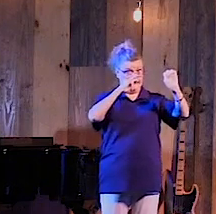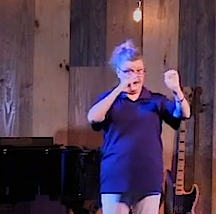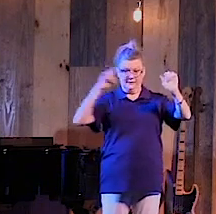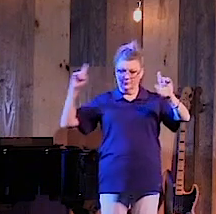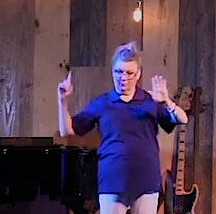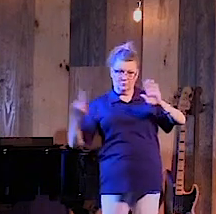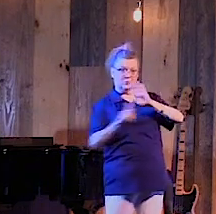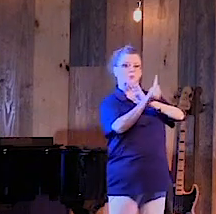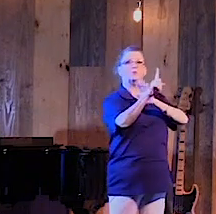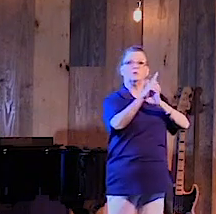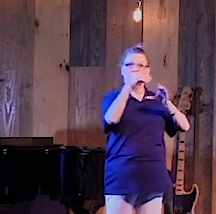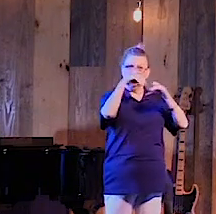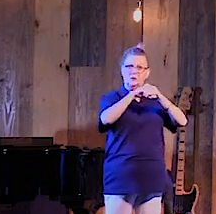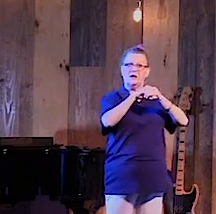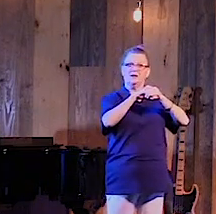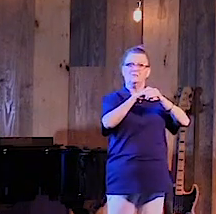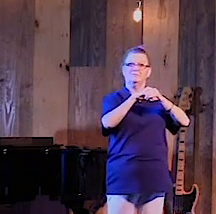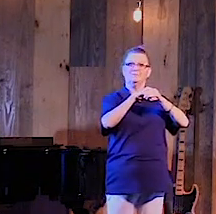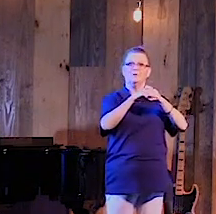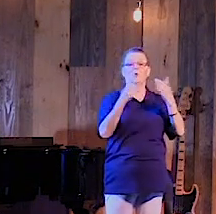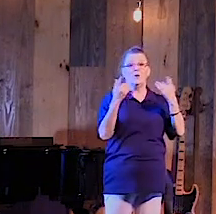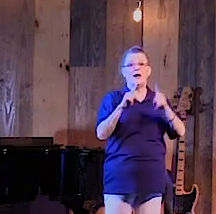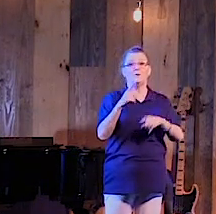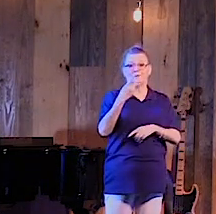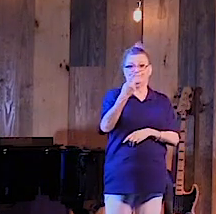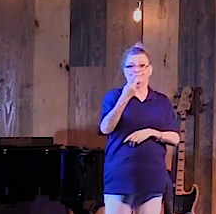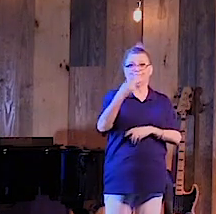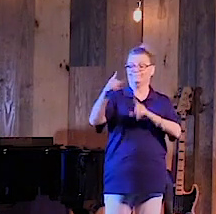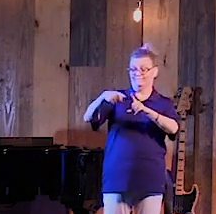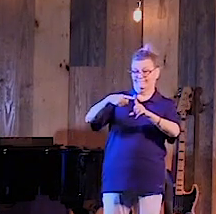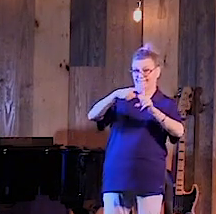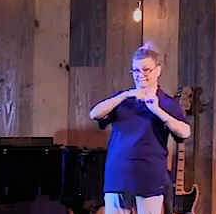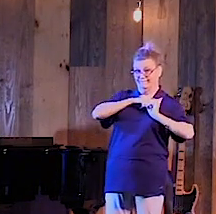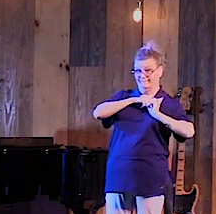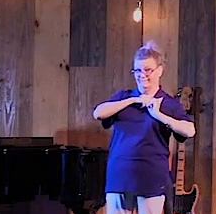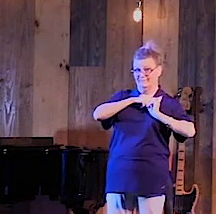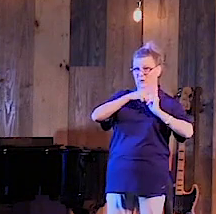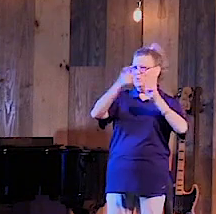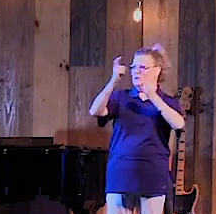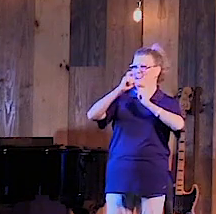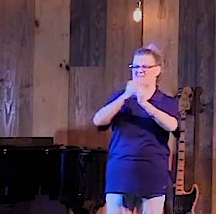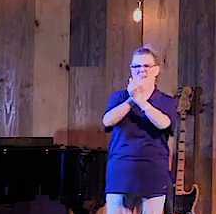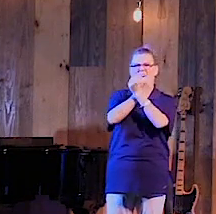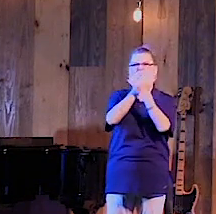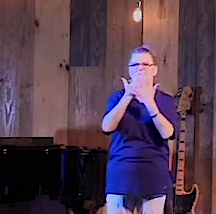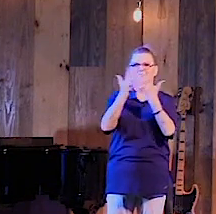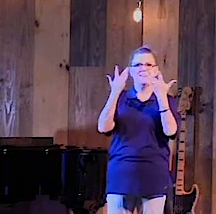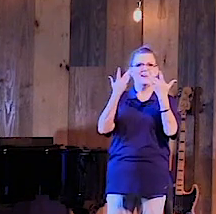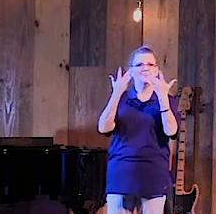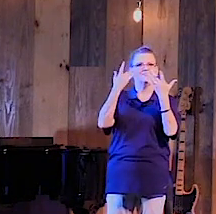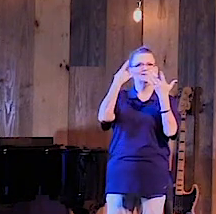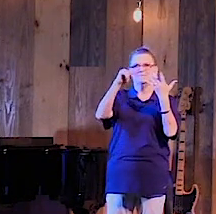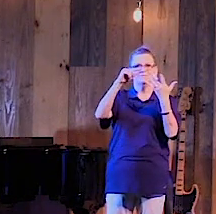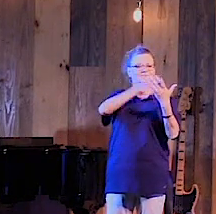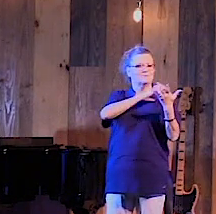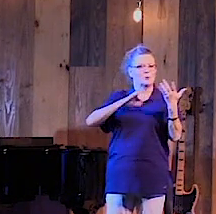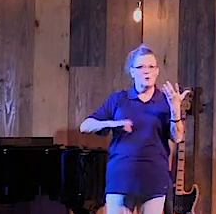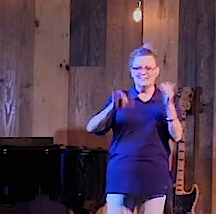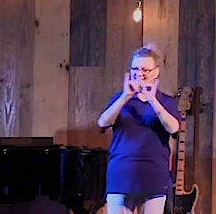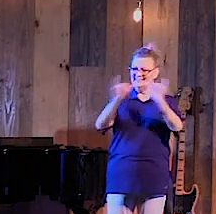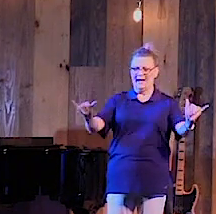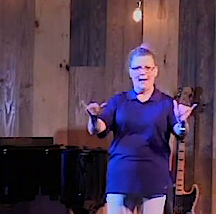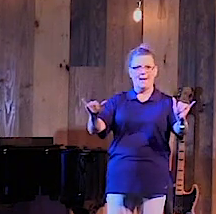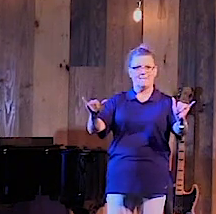And when you and I come to Jesus, we are given all things that belong to Christ and have become heirs with him as sons. Oh,